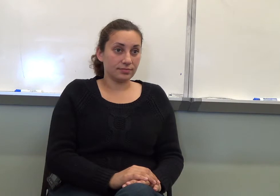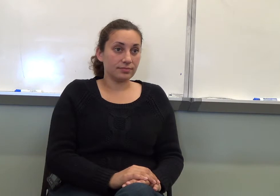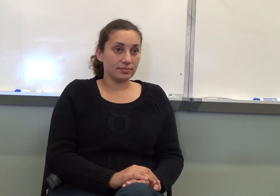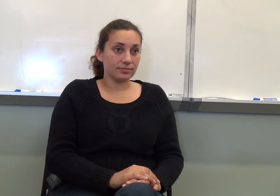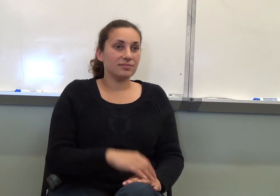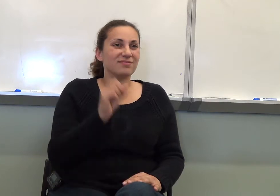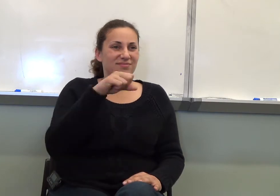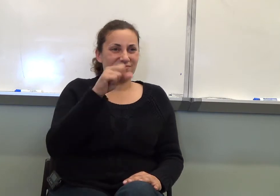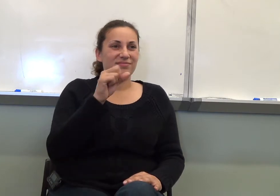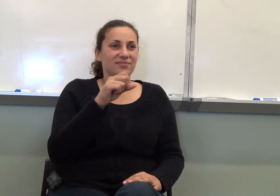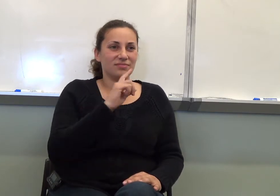Any others?